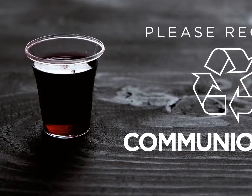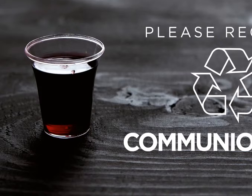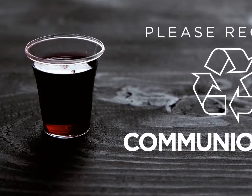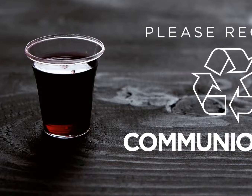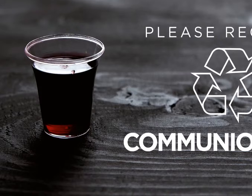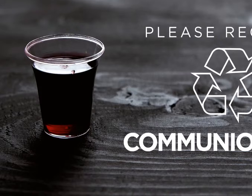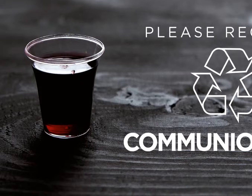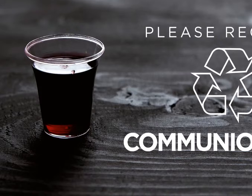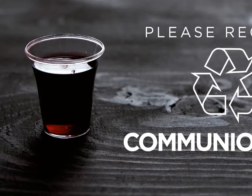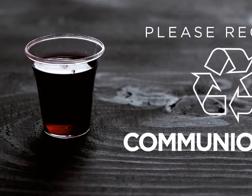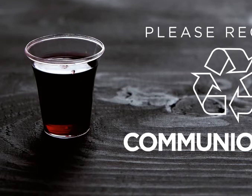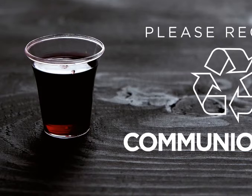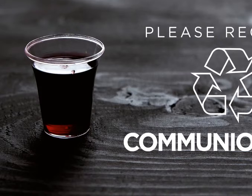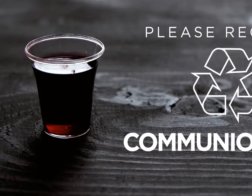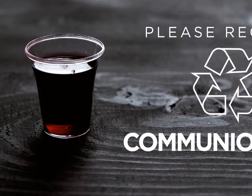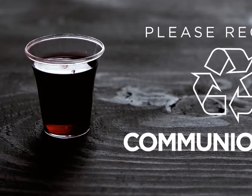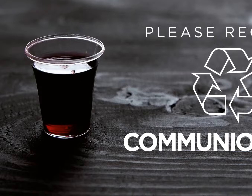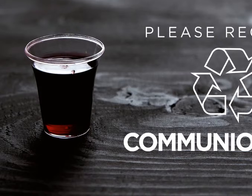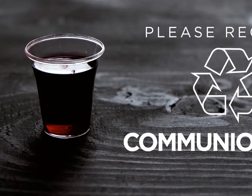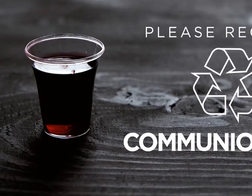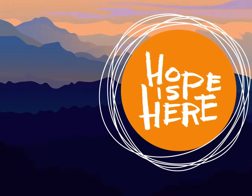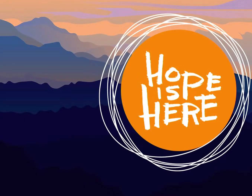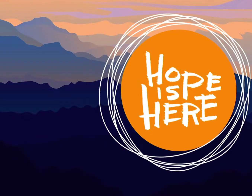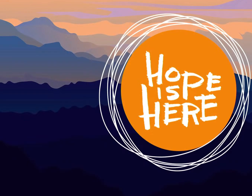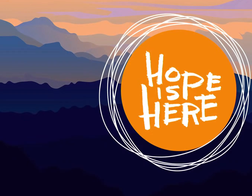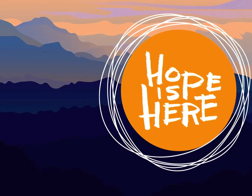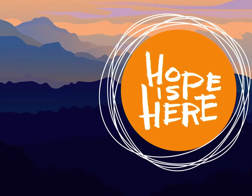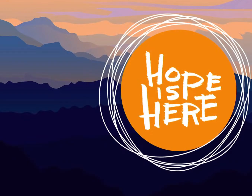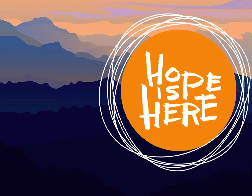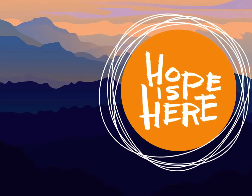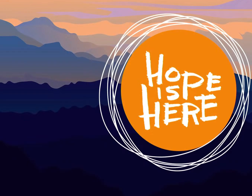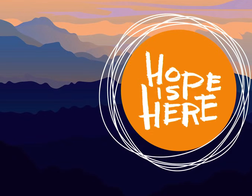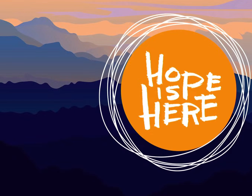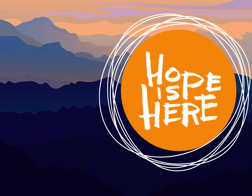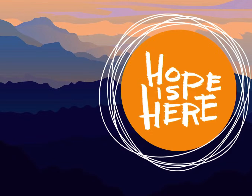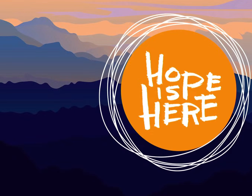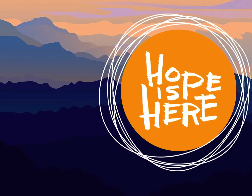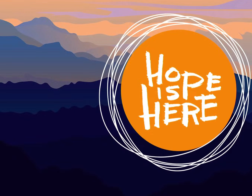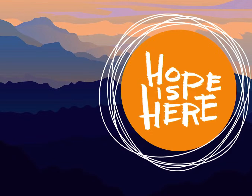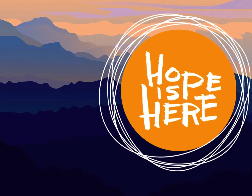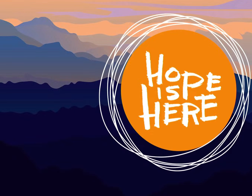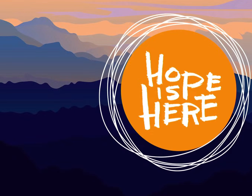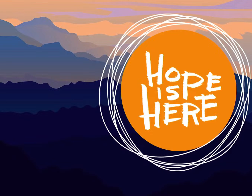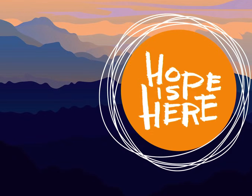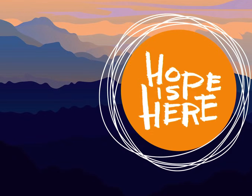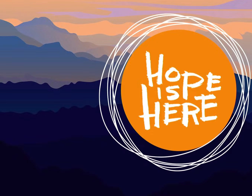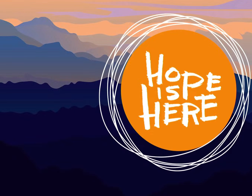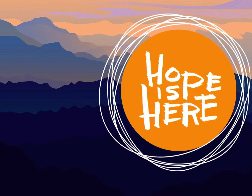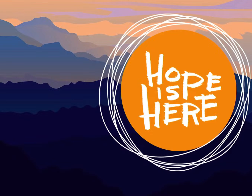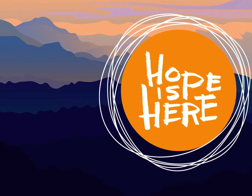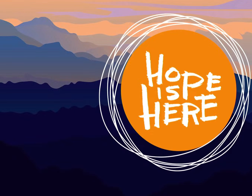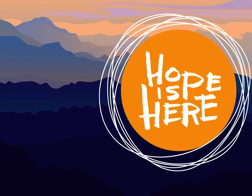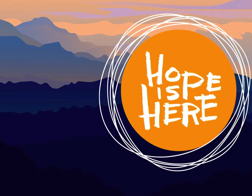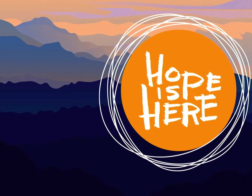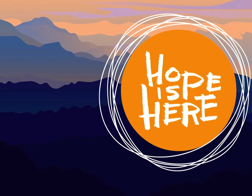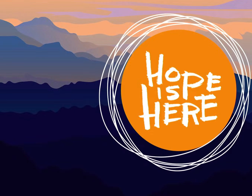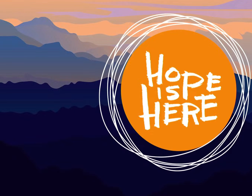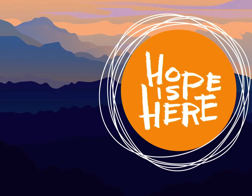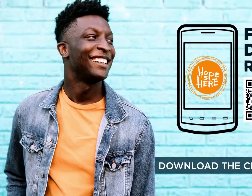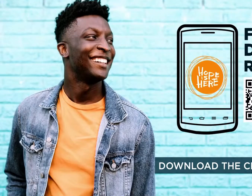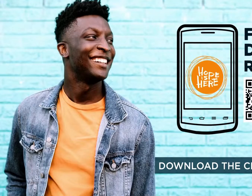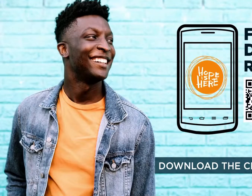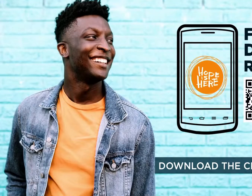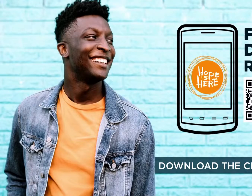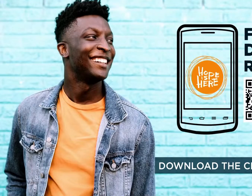to see how life looked in a different lane. But here